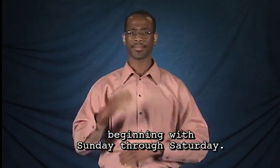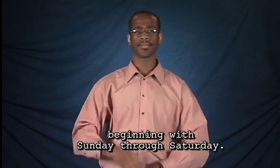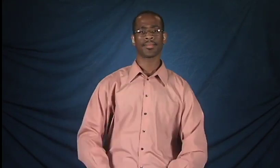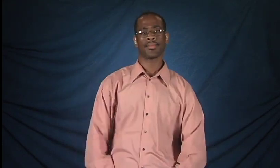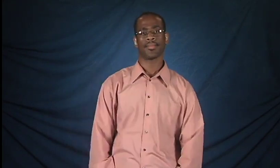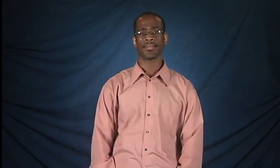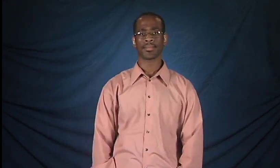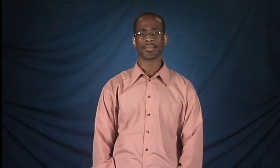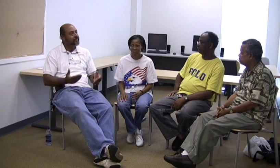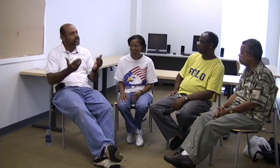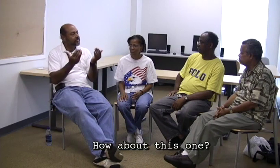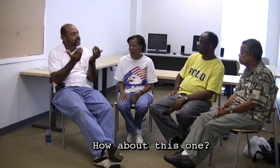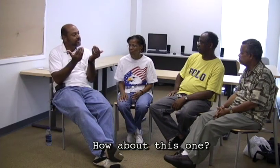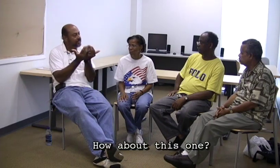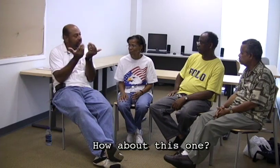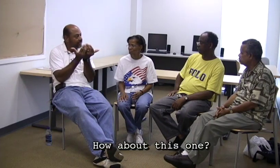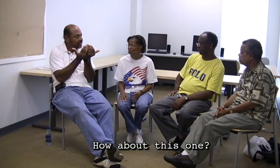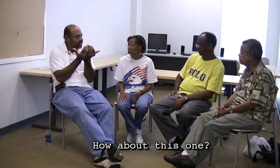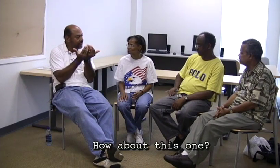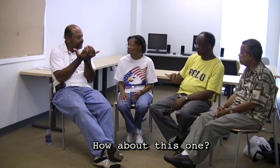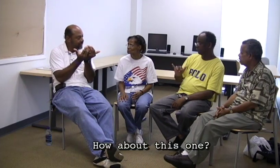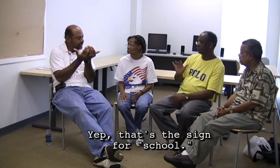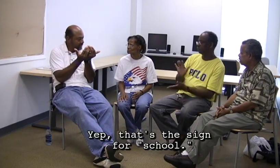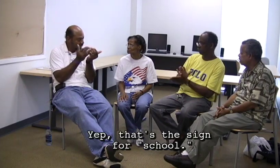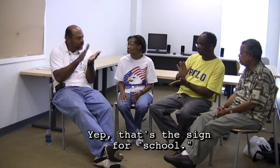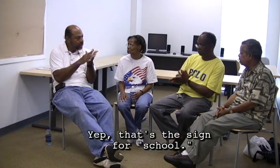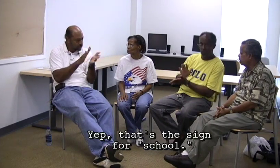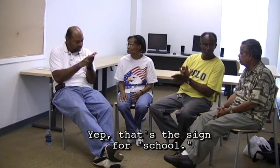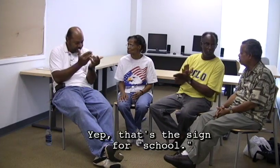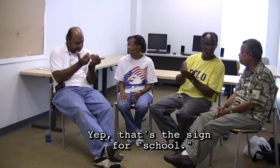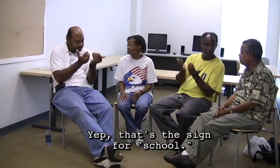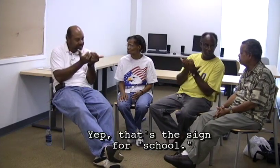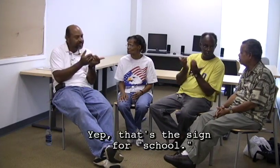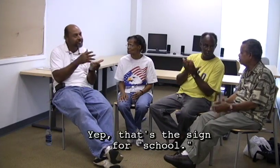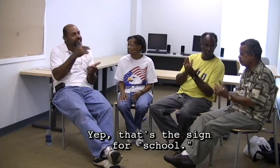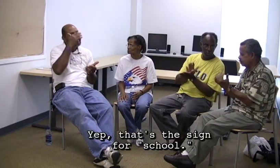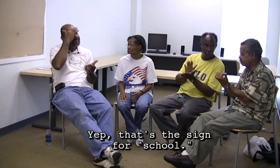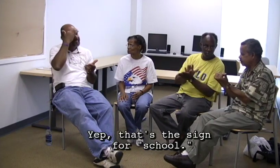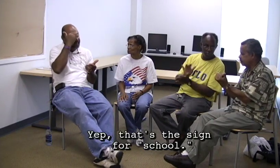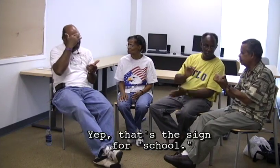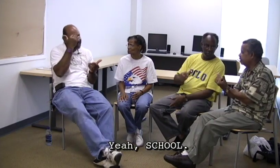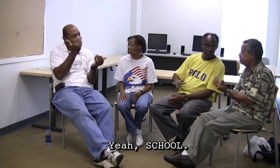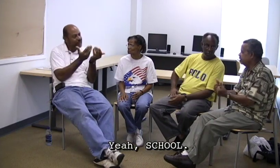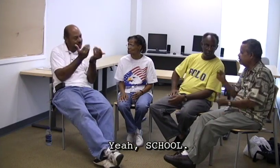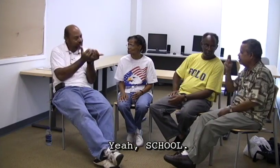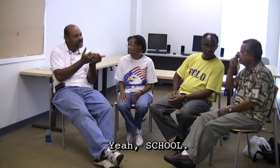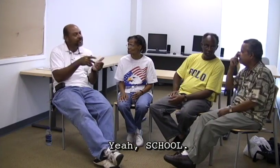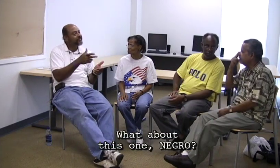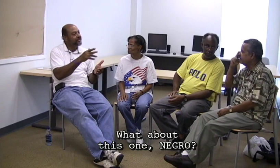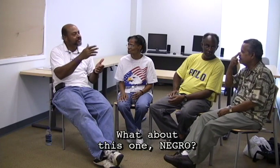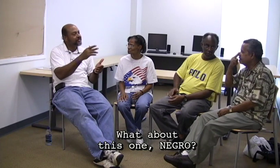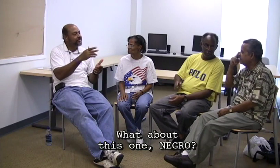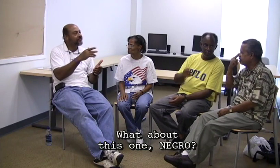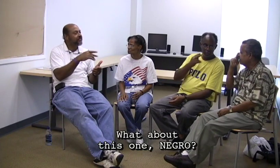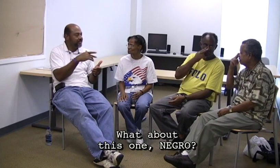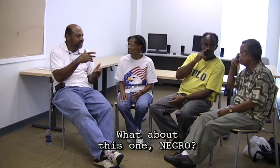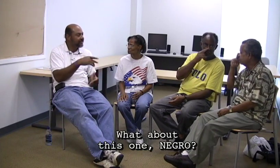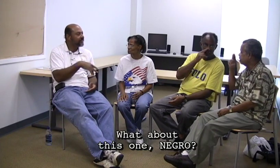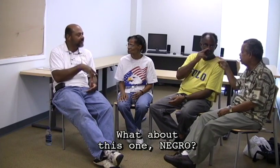Saturday. How about this one? Yep, that's the sign for school. Yeah, school. What about this one?